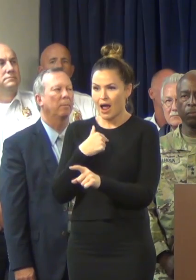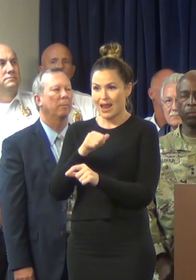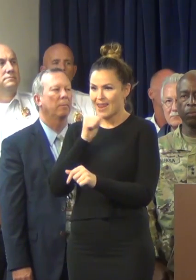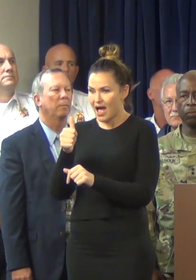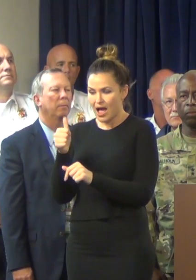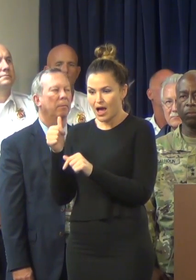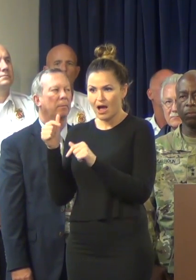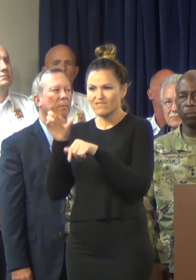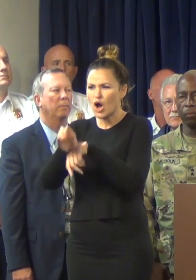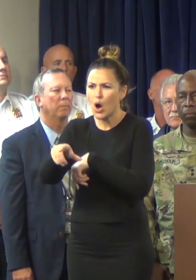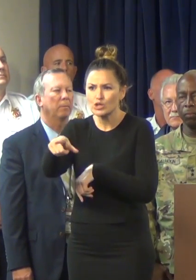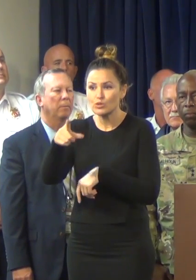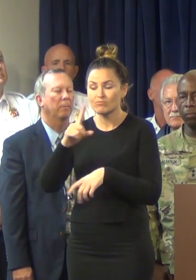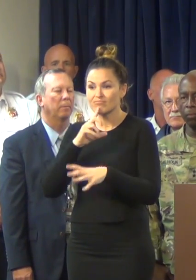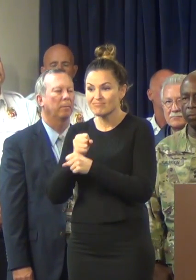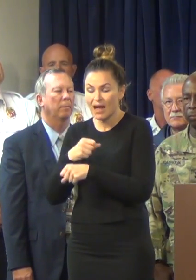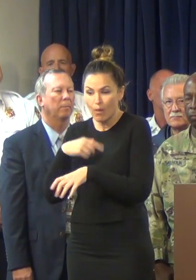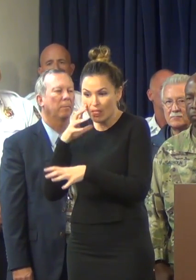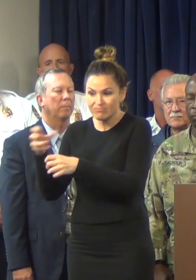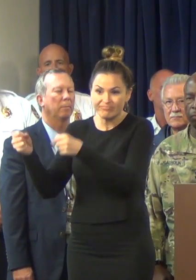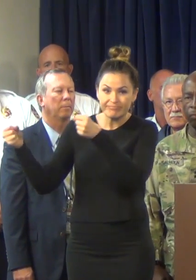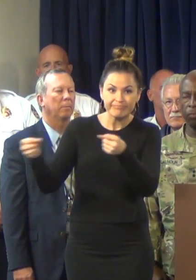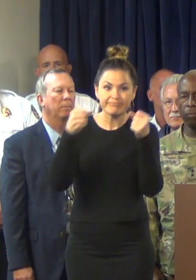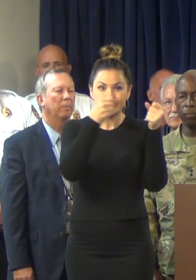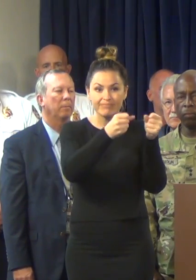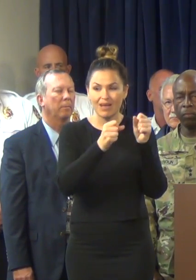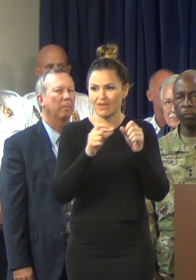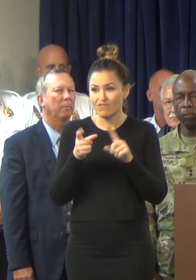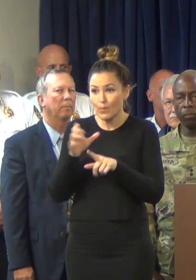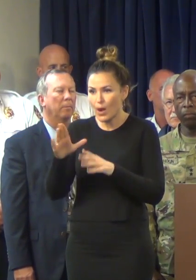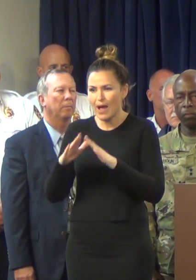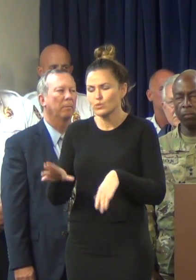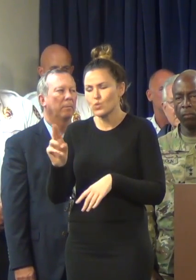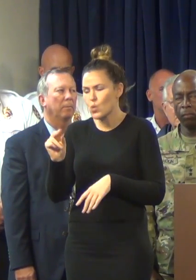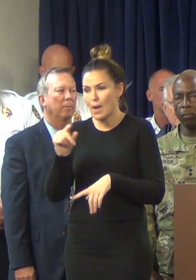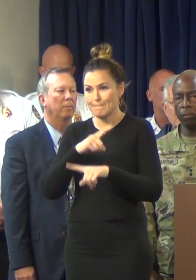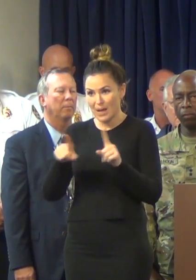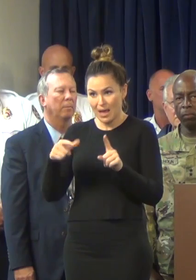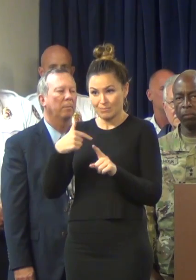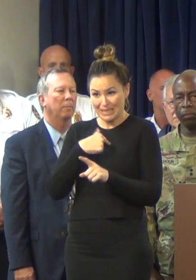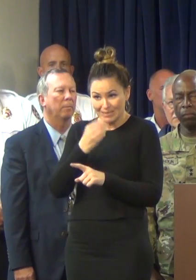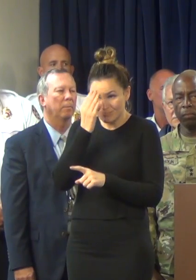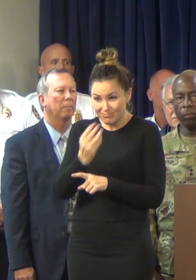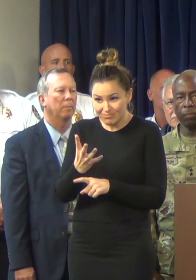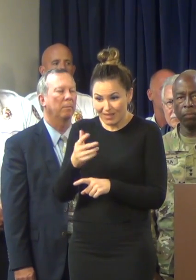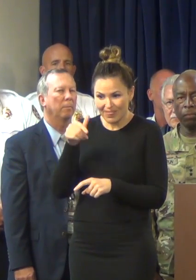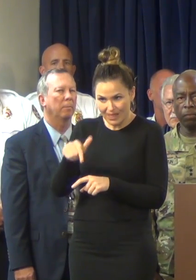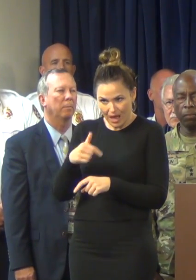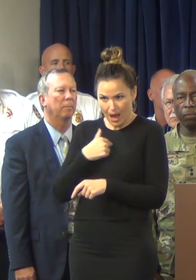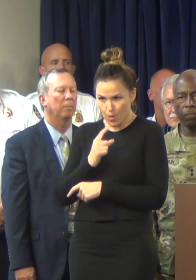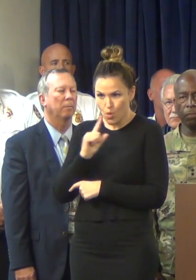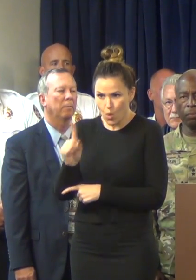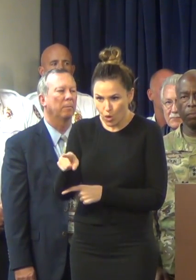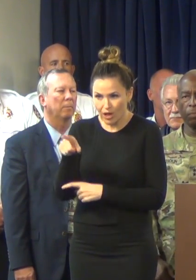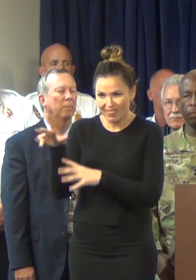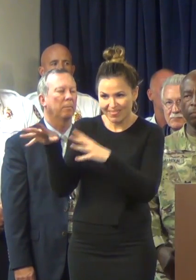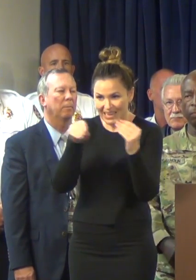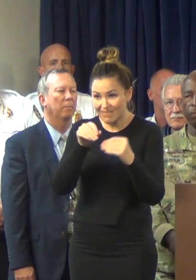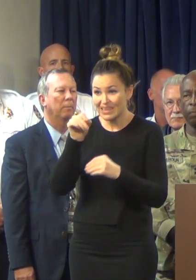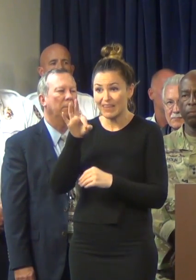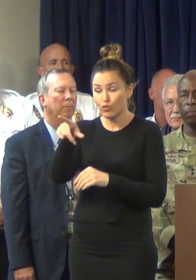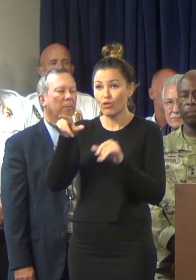in and enforce. We're not going to send people in and physically remove them from their homes. But I am directly stating this is an order. You need to leave. If